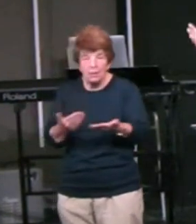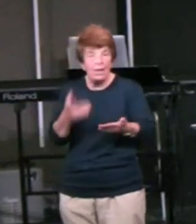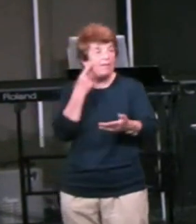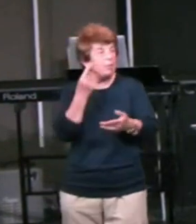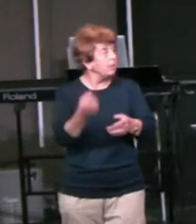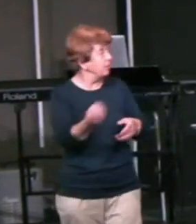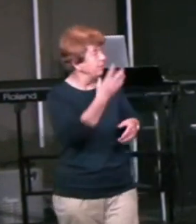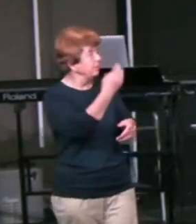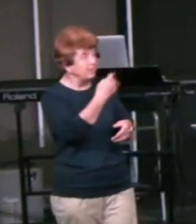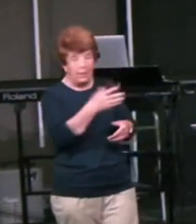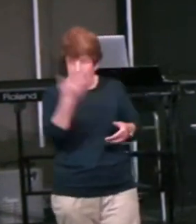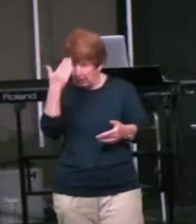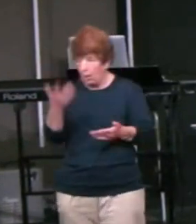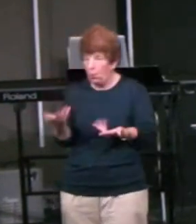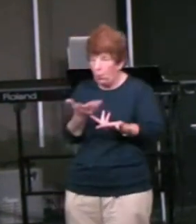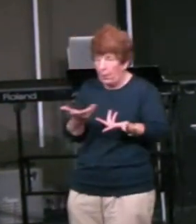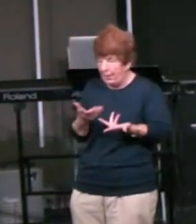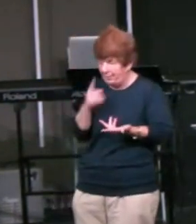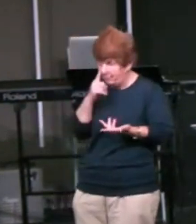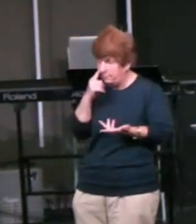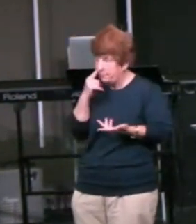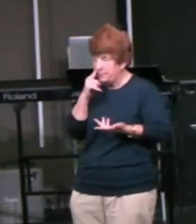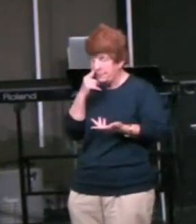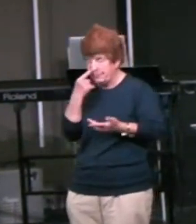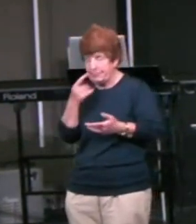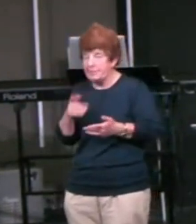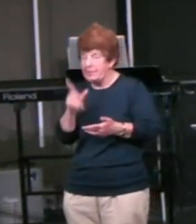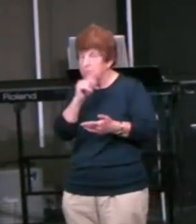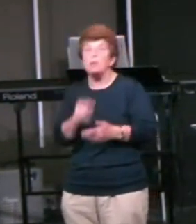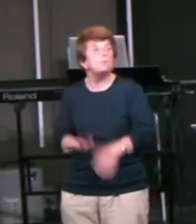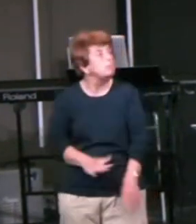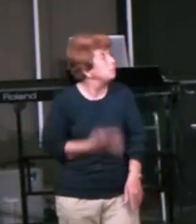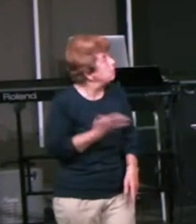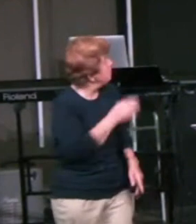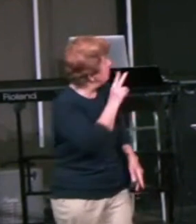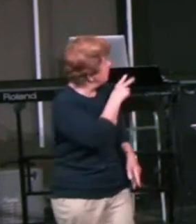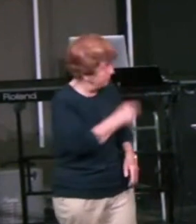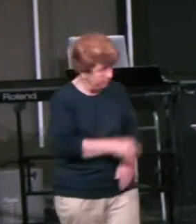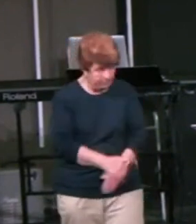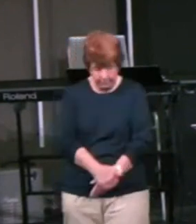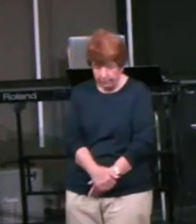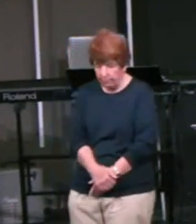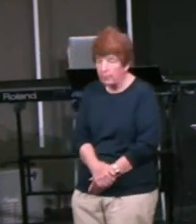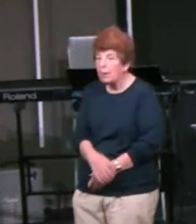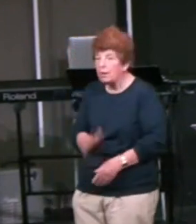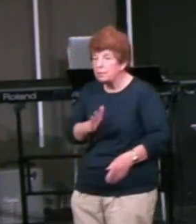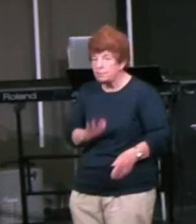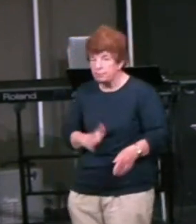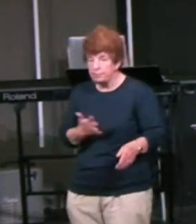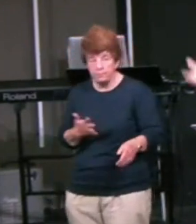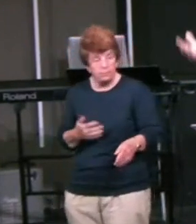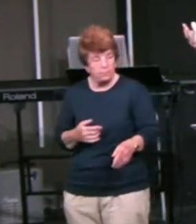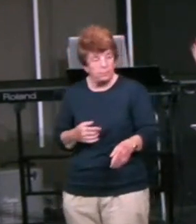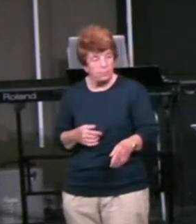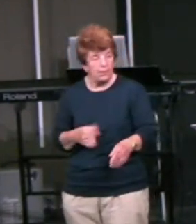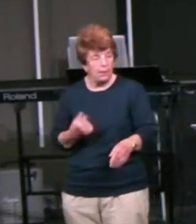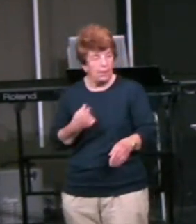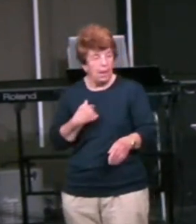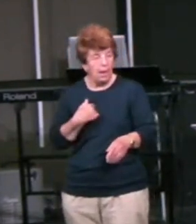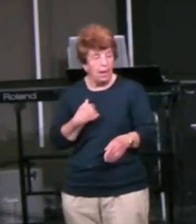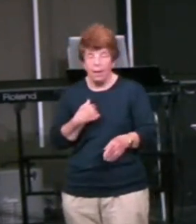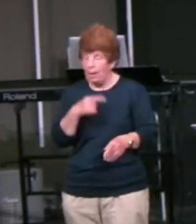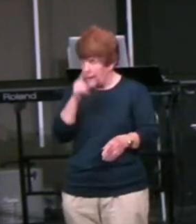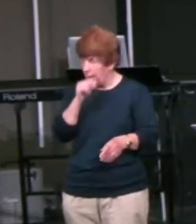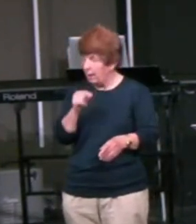now, I don't know where their resources are, but they're so captivating and they catch your attention. And I just seem to be